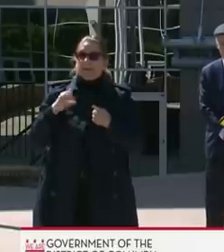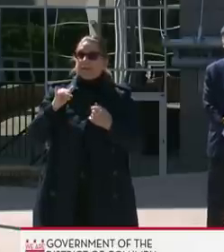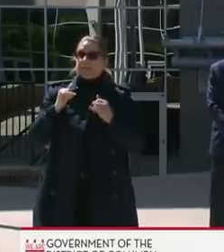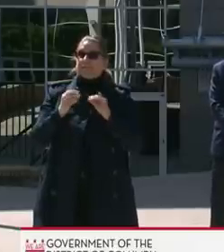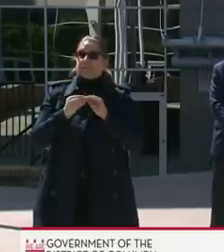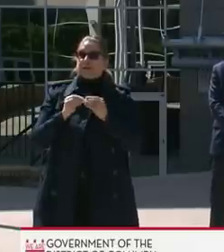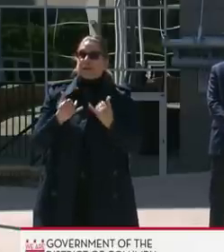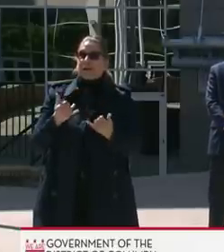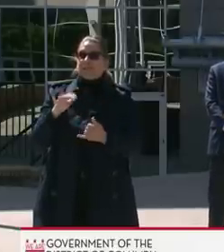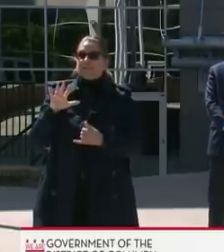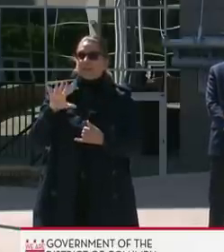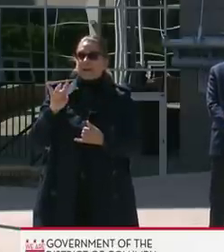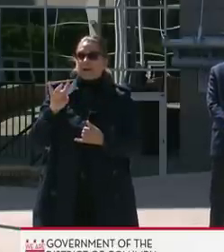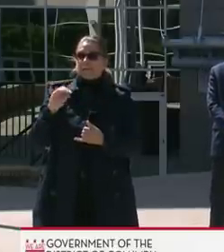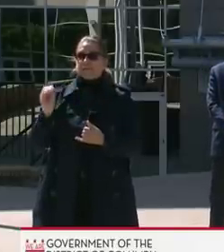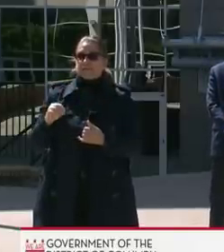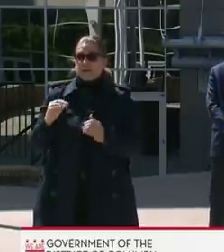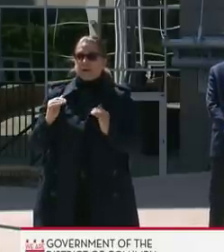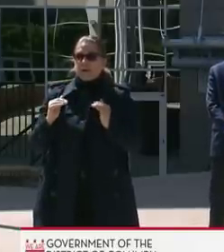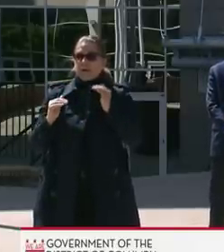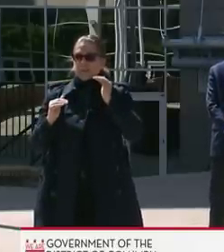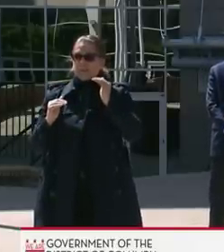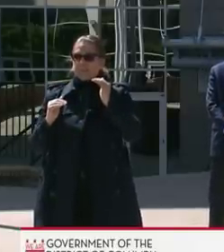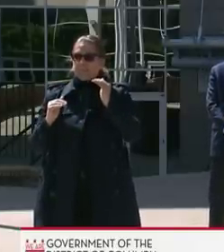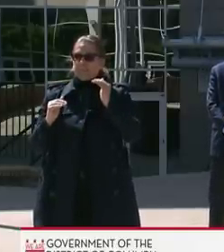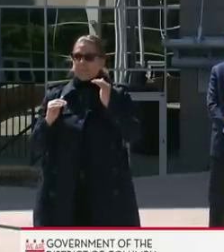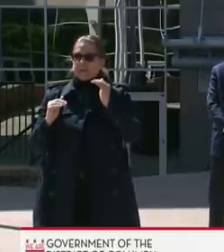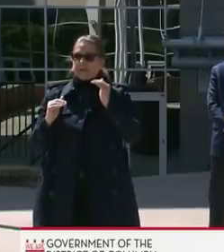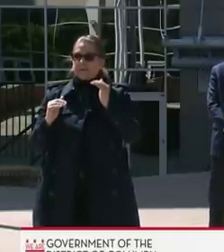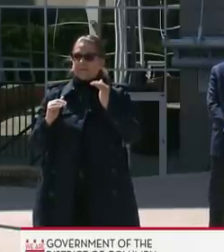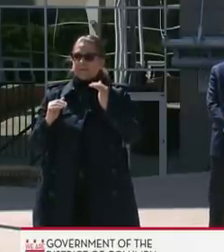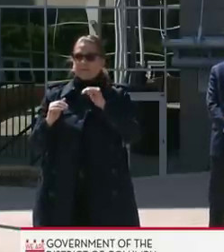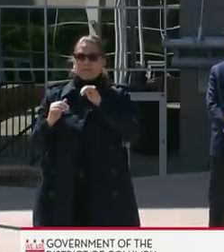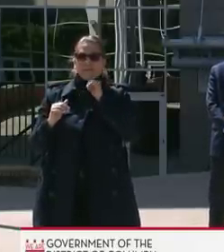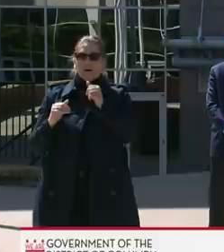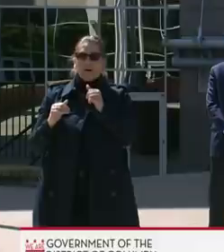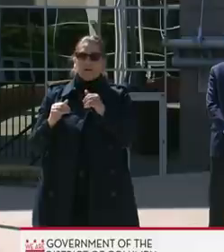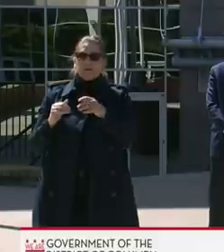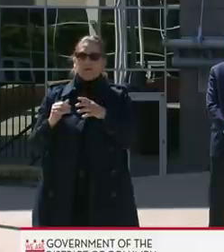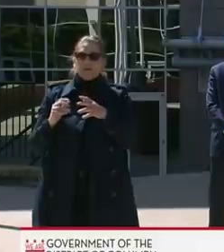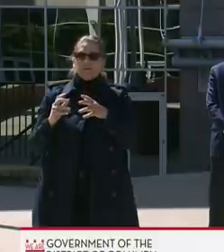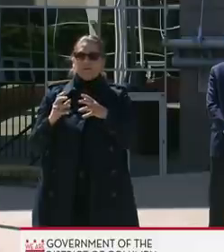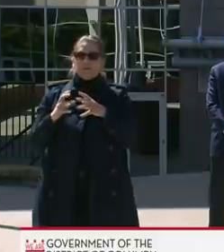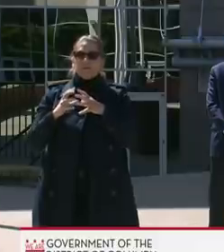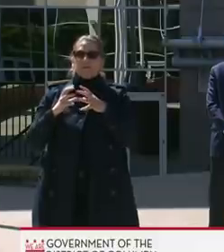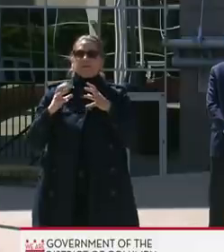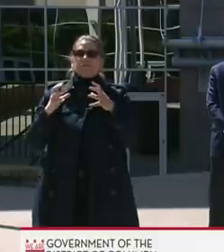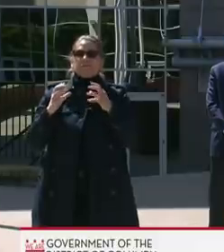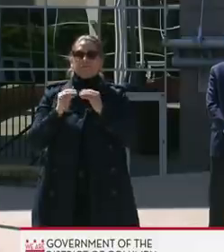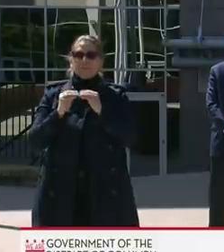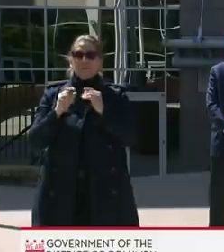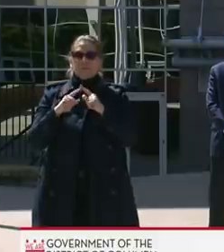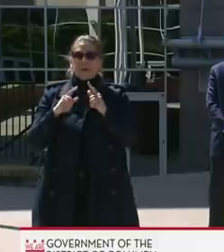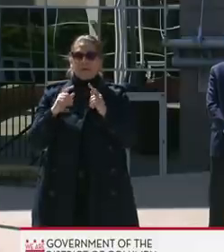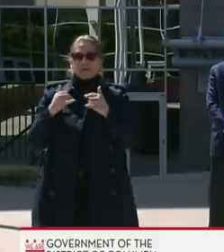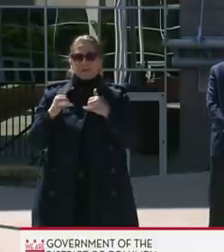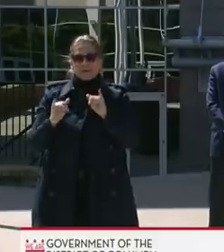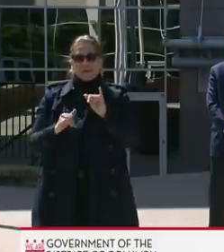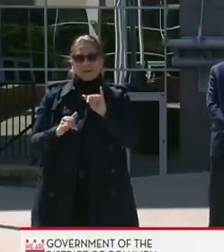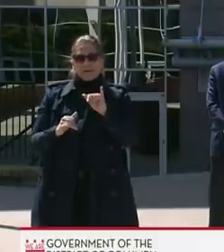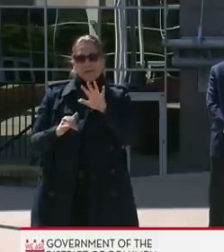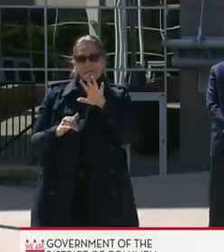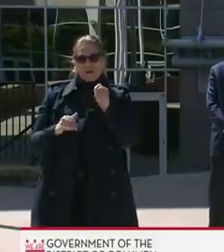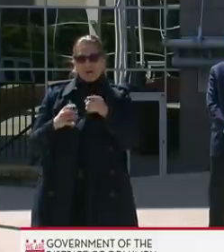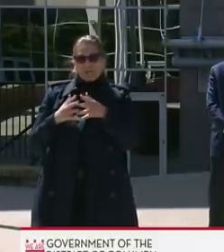than not much, somewhat higher than the number of African Americans in our city. But I think that we can see